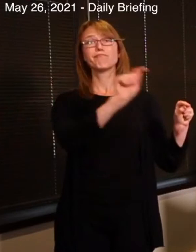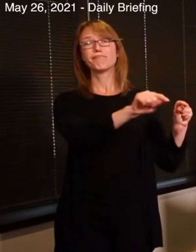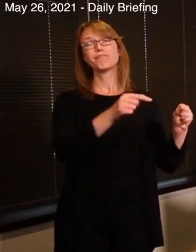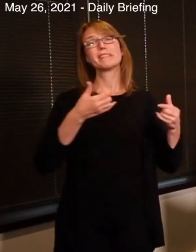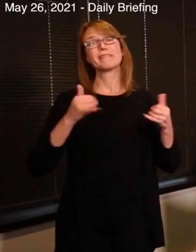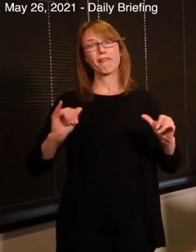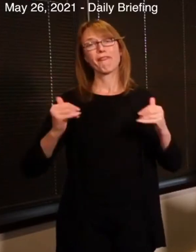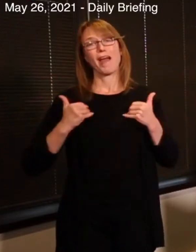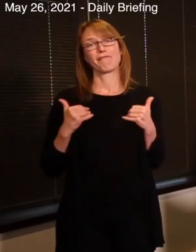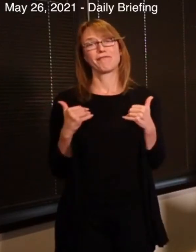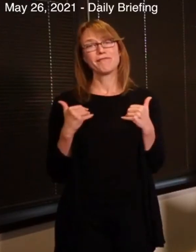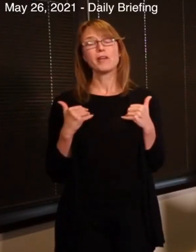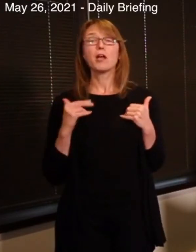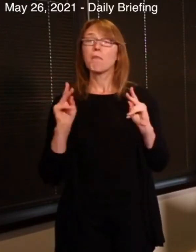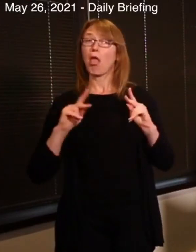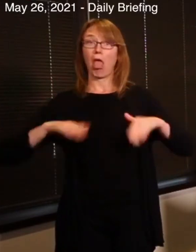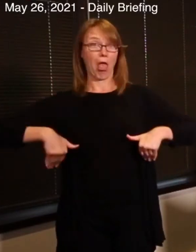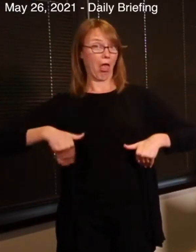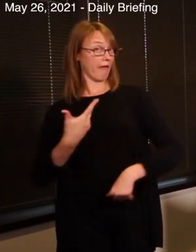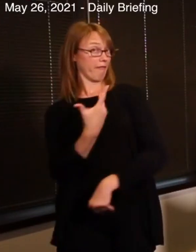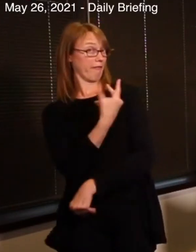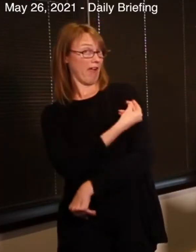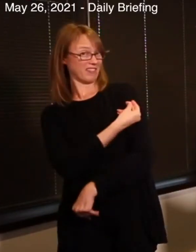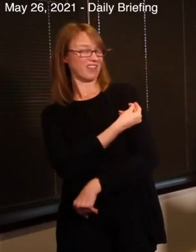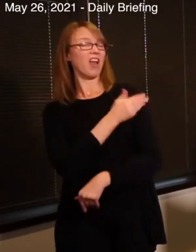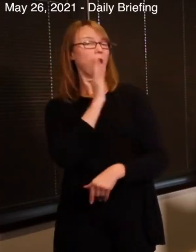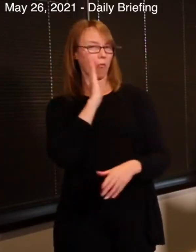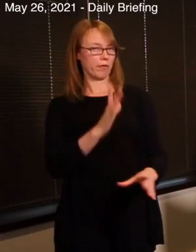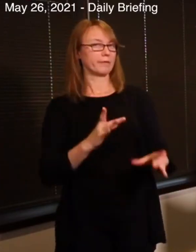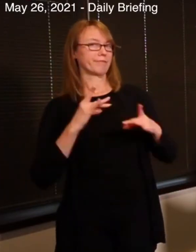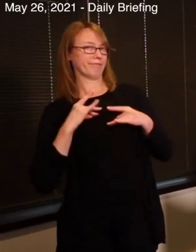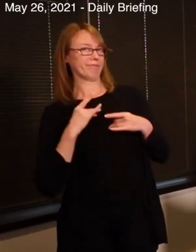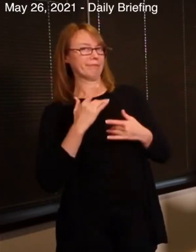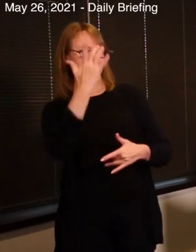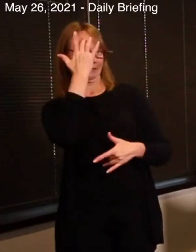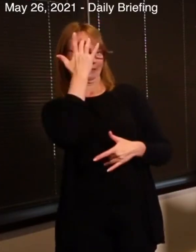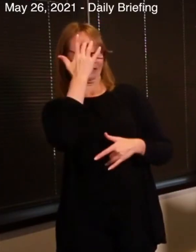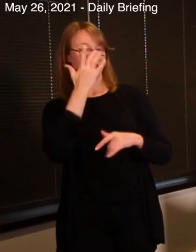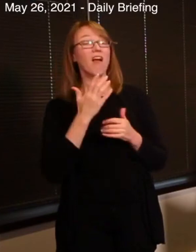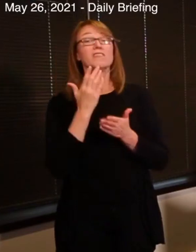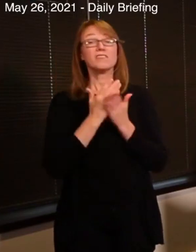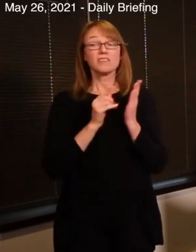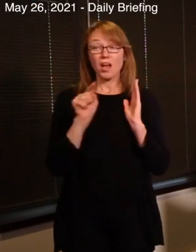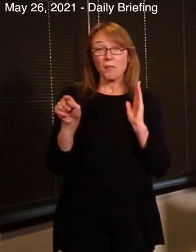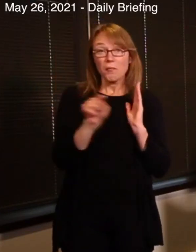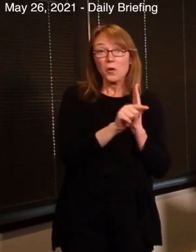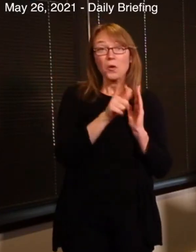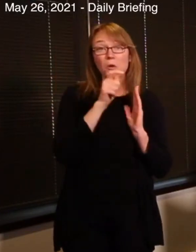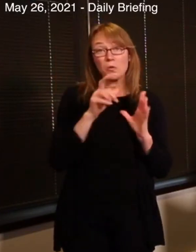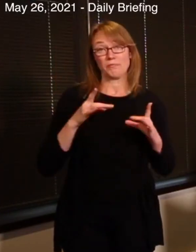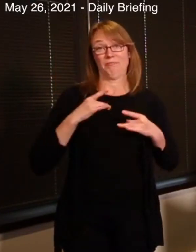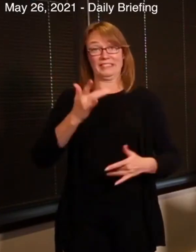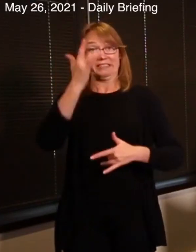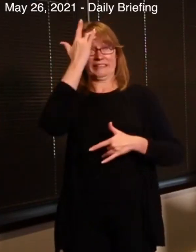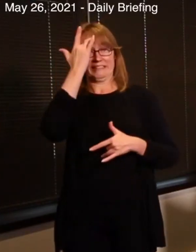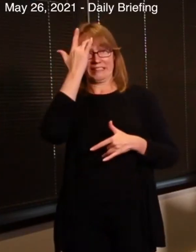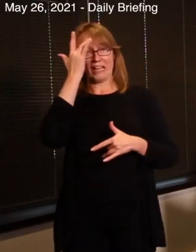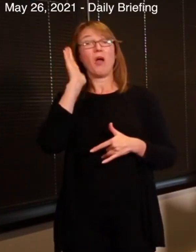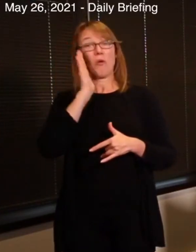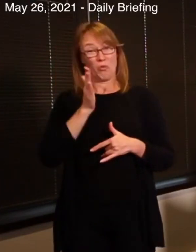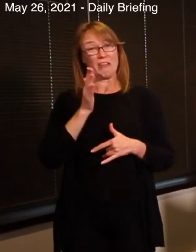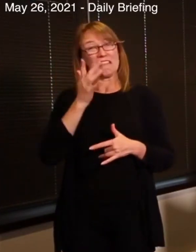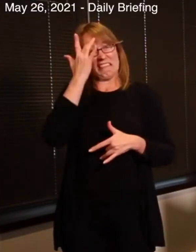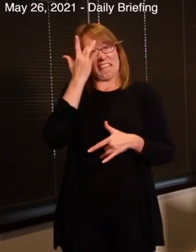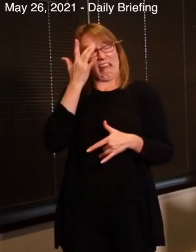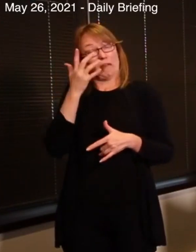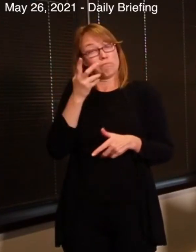vaccinated. And some of those people will get sick enough to be admitted to the hospital, and some will end up in the ICU. And unfortunately,